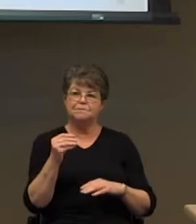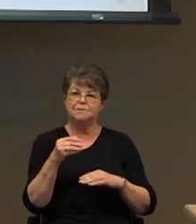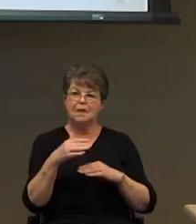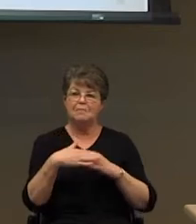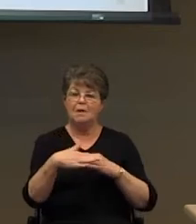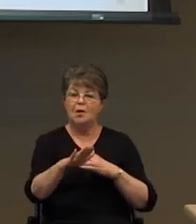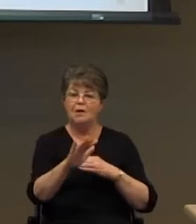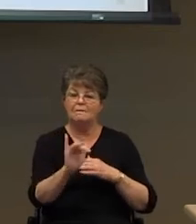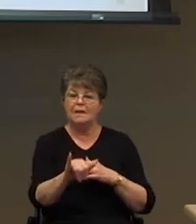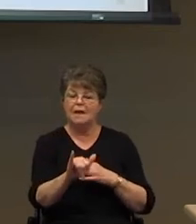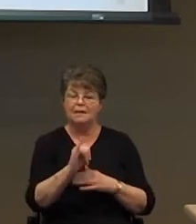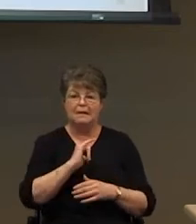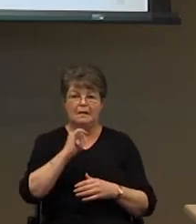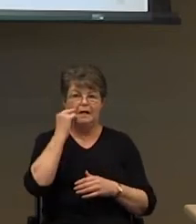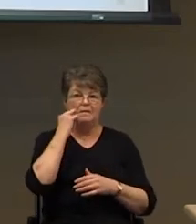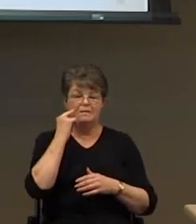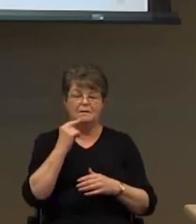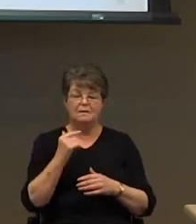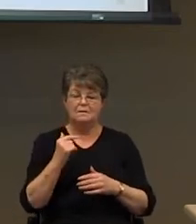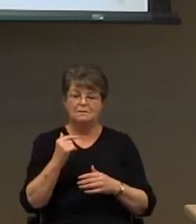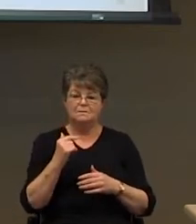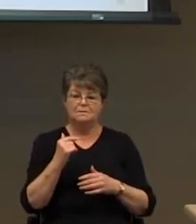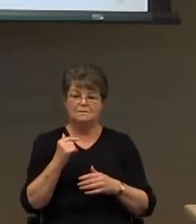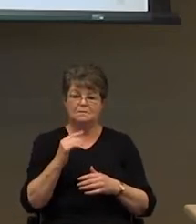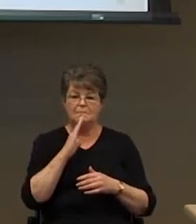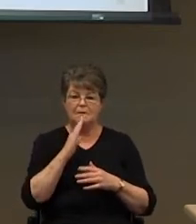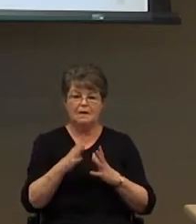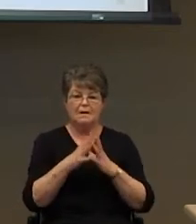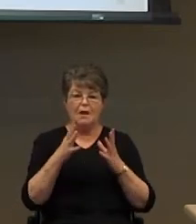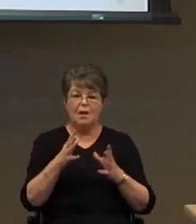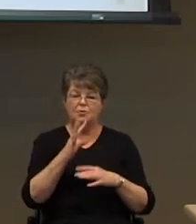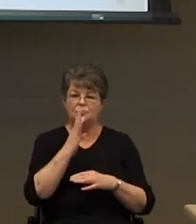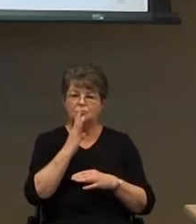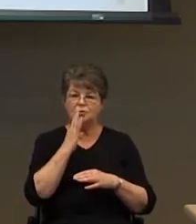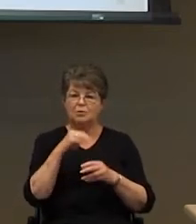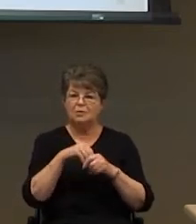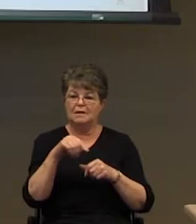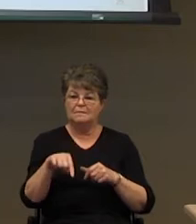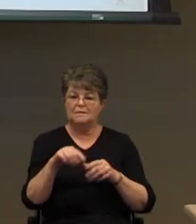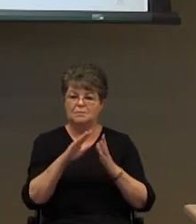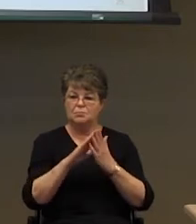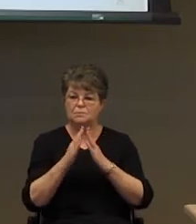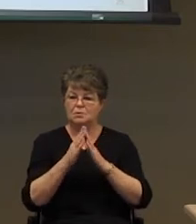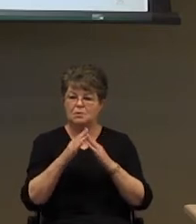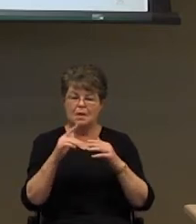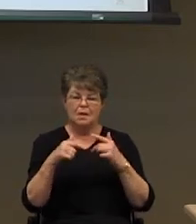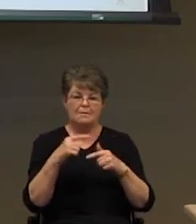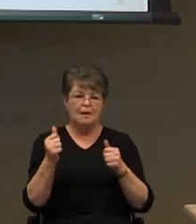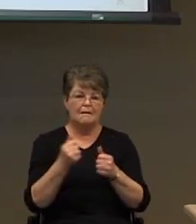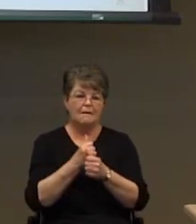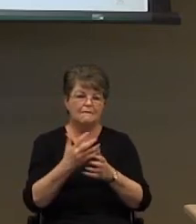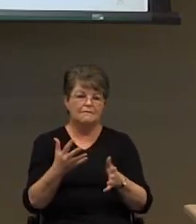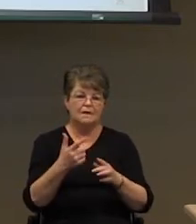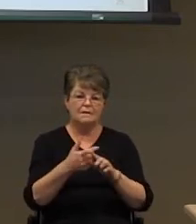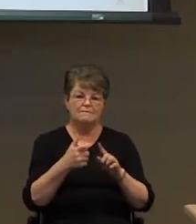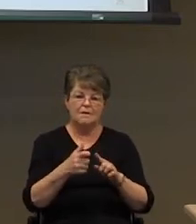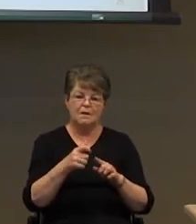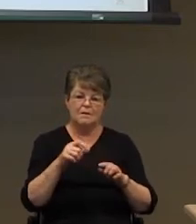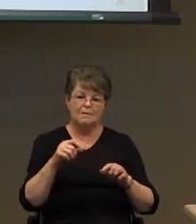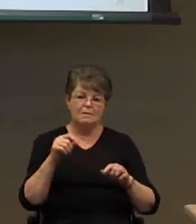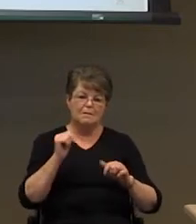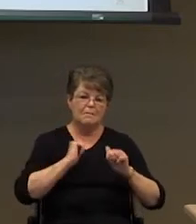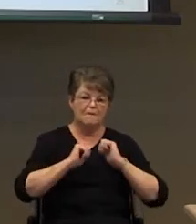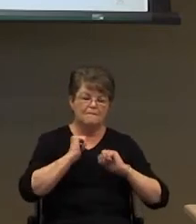beyond that, I think that, you know, there's been a lot of talk in this community about everything from performance